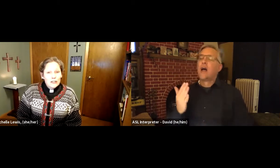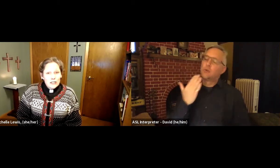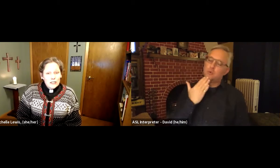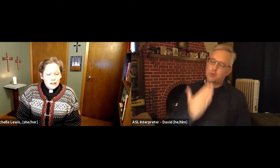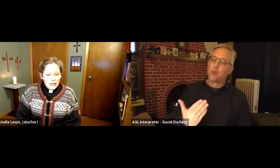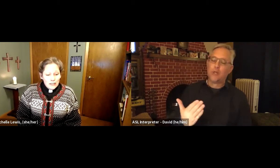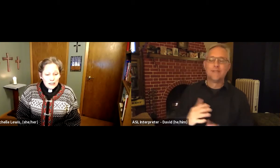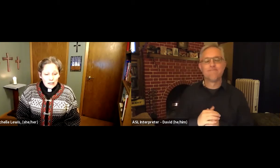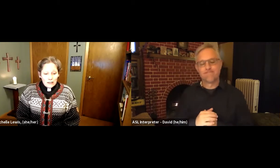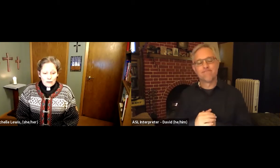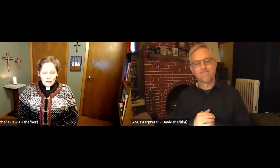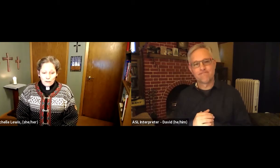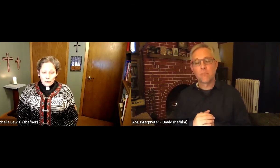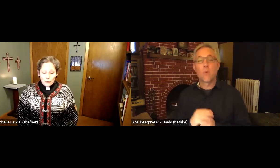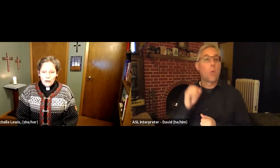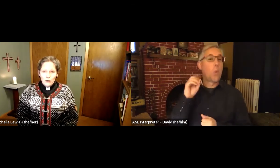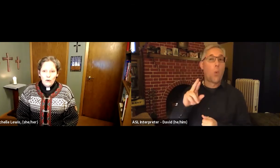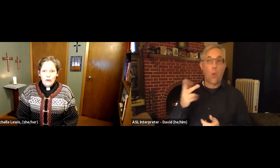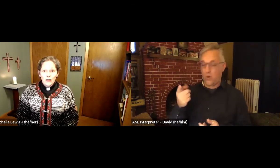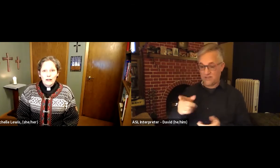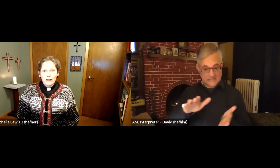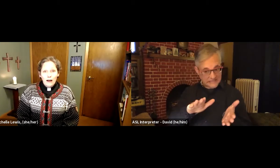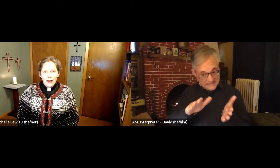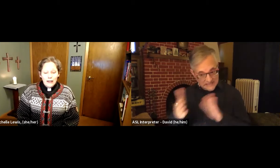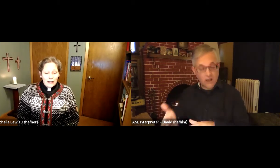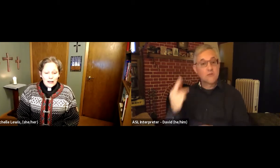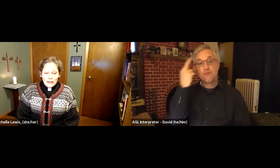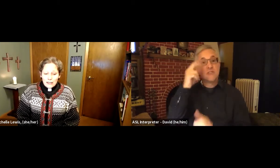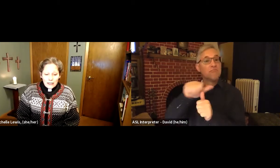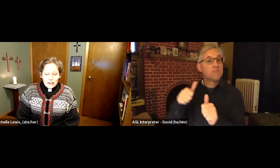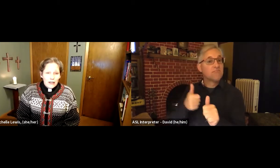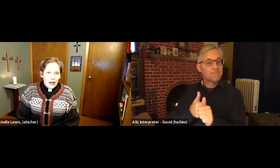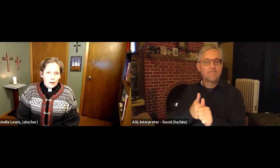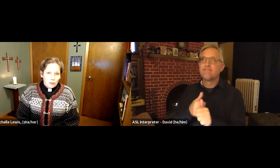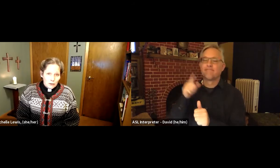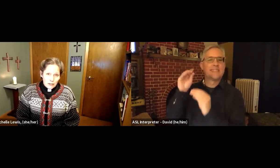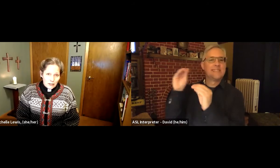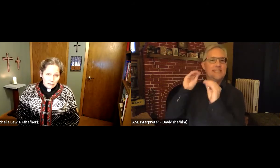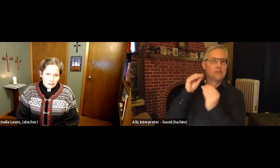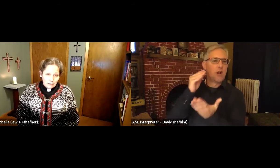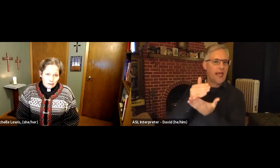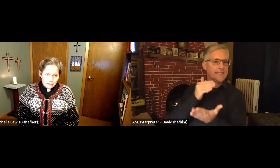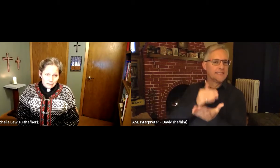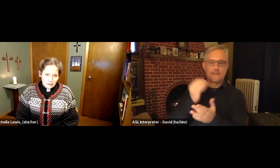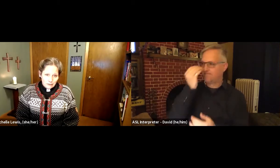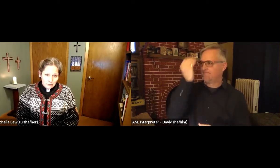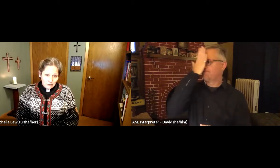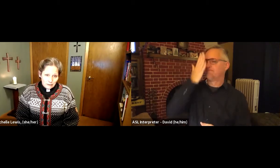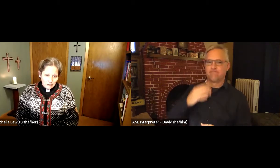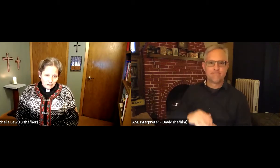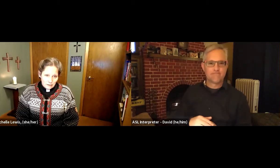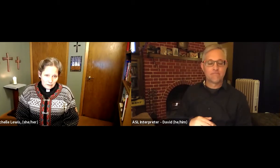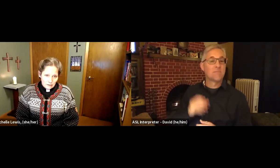to teach us a lesson, or that God needed that person.